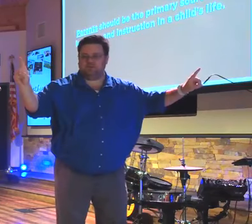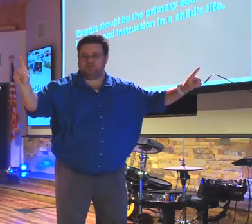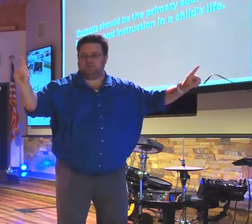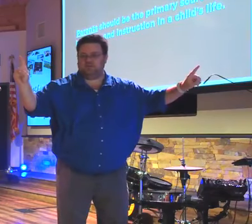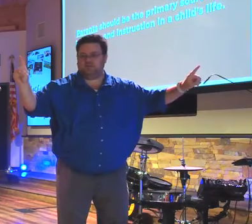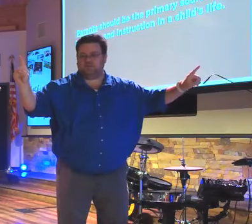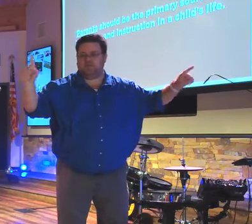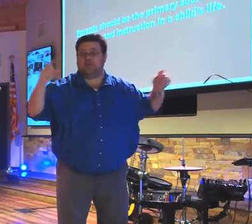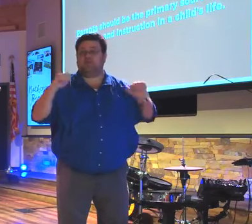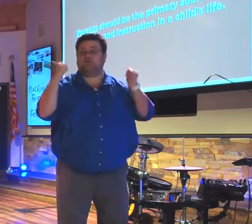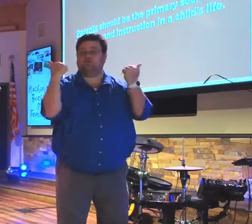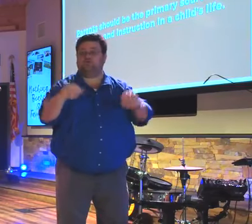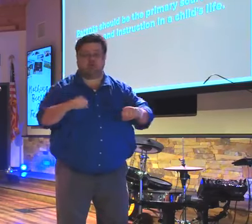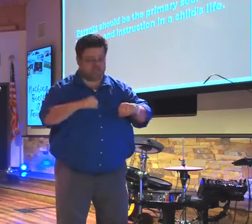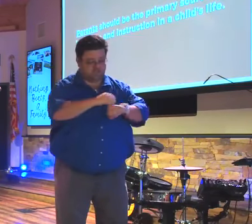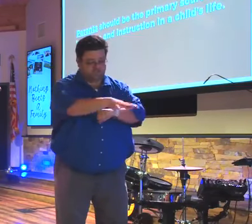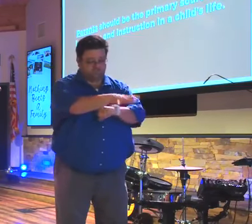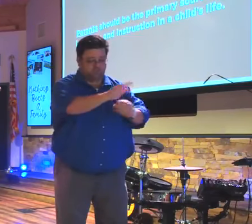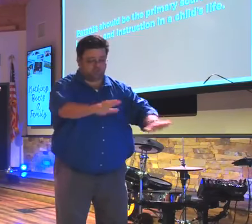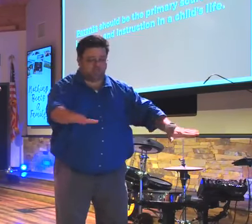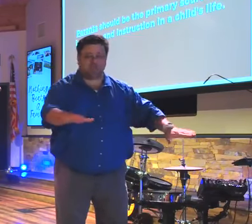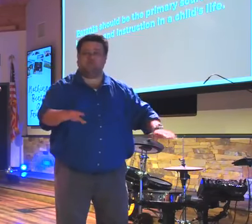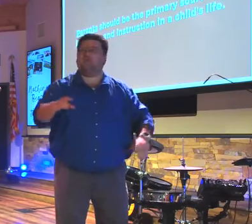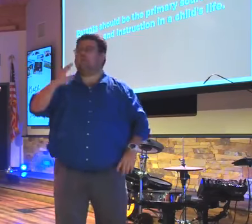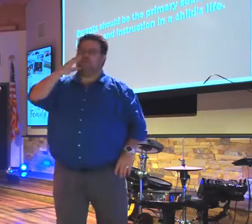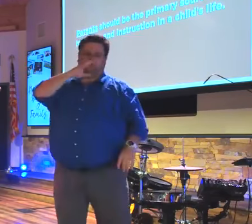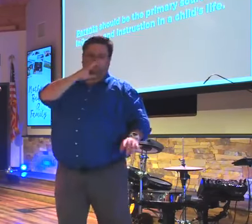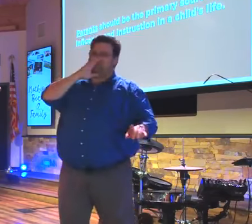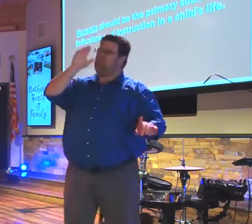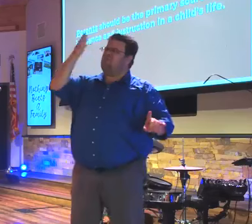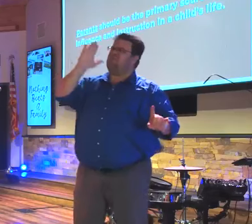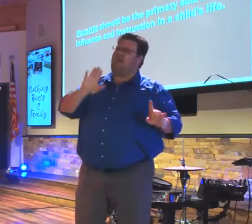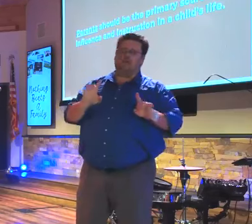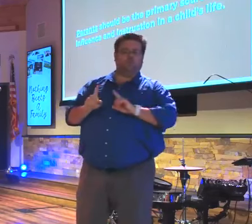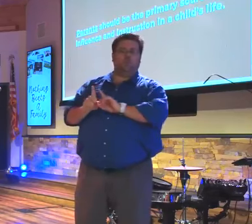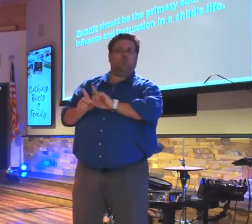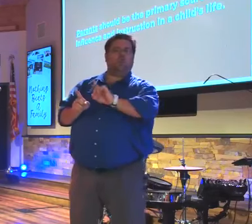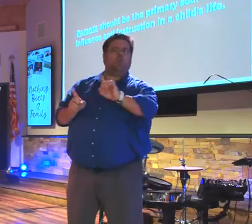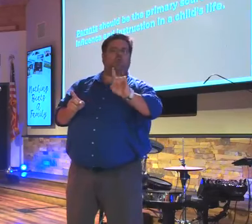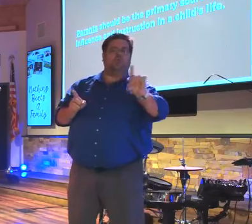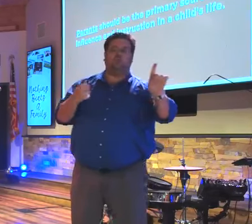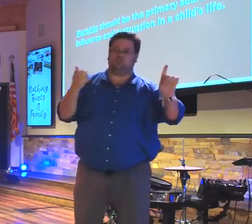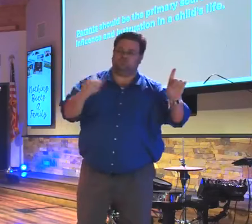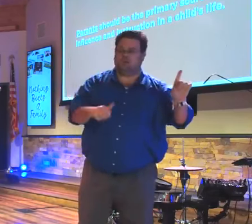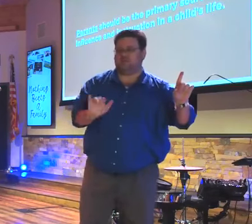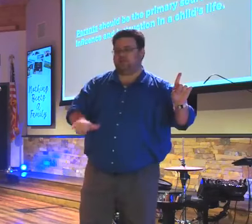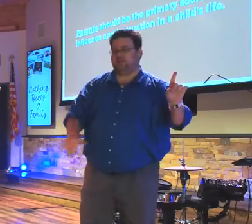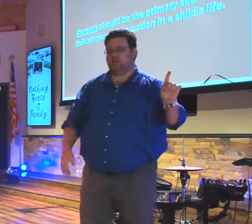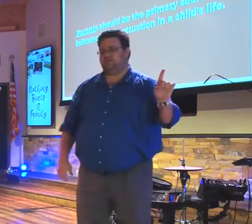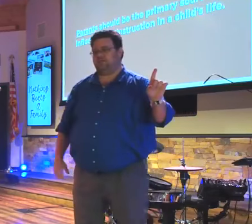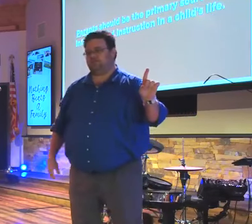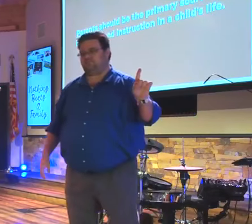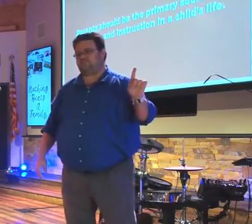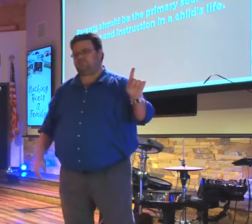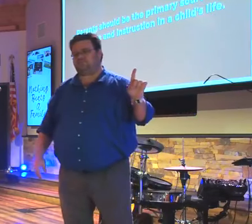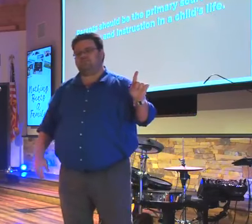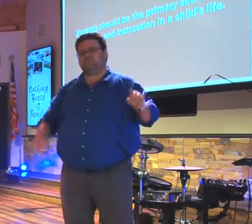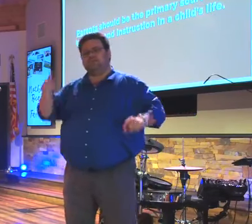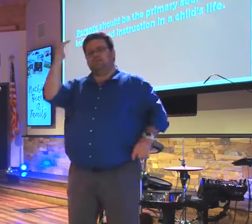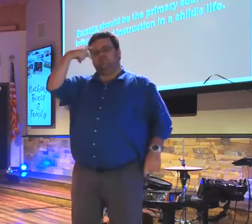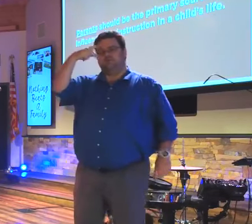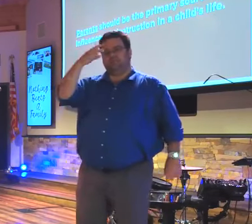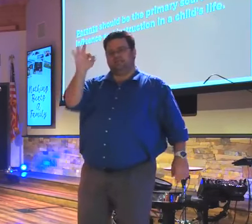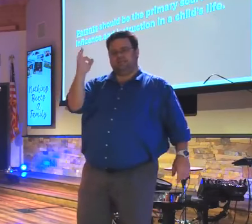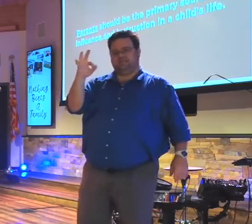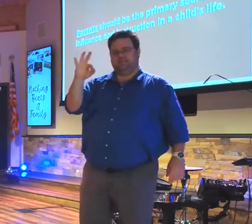And they're going to try to influence your child away from God, away from the Bible. Look at chapter 19 real quick. Go back to Proverbs 19. Let's